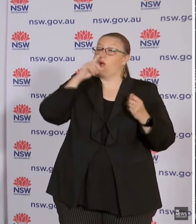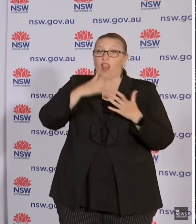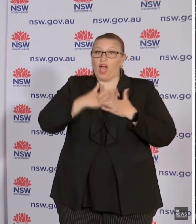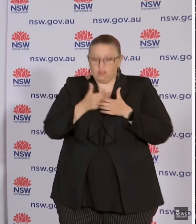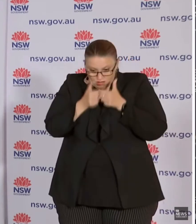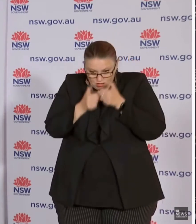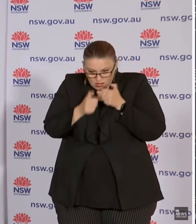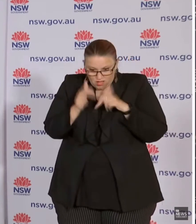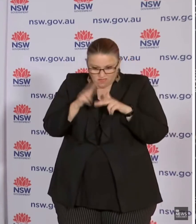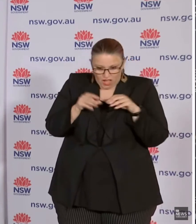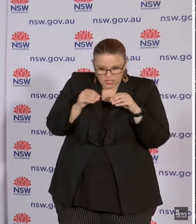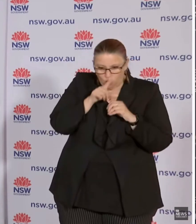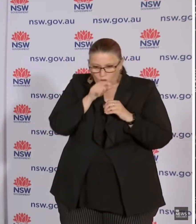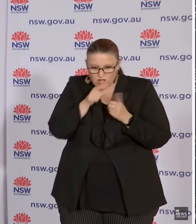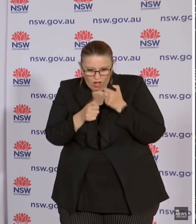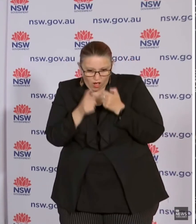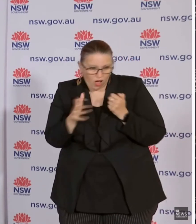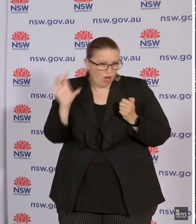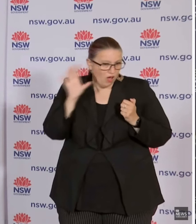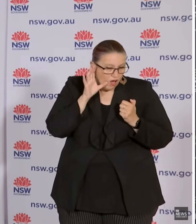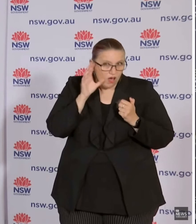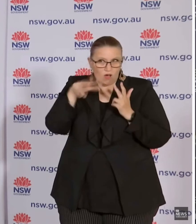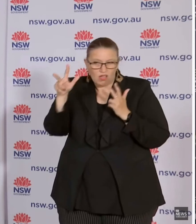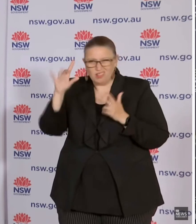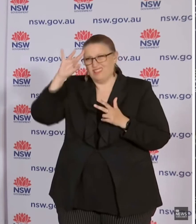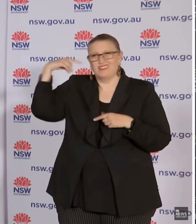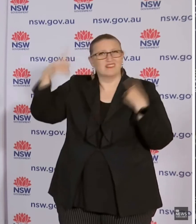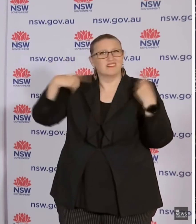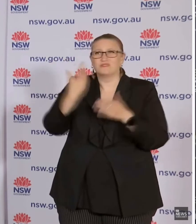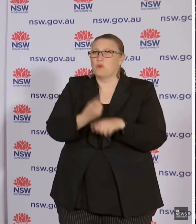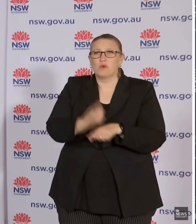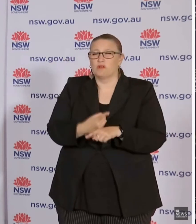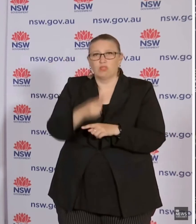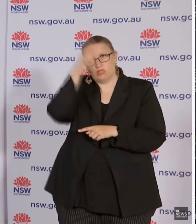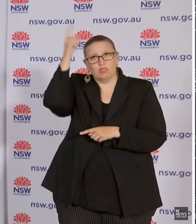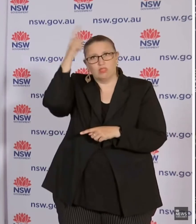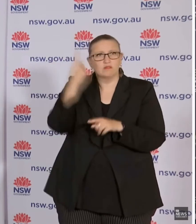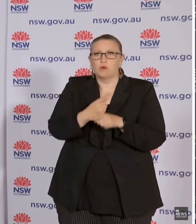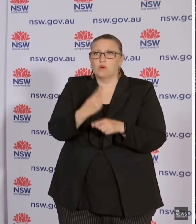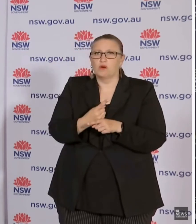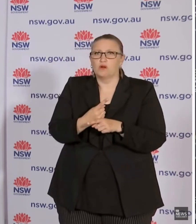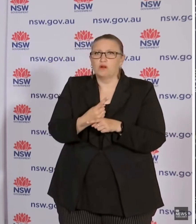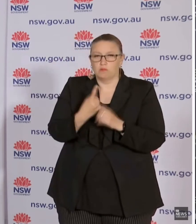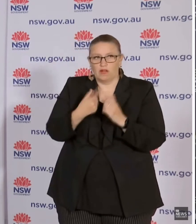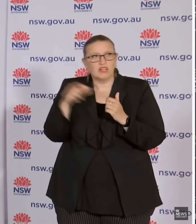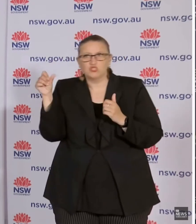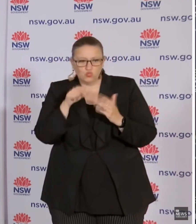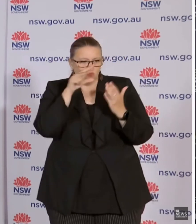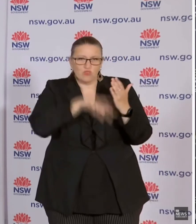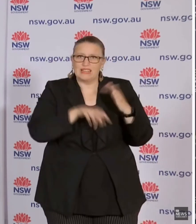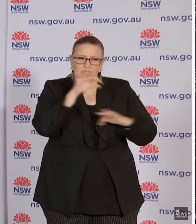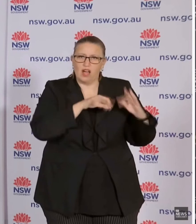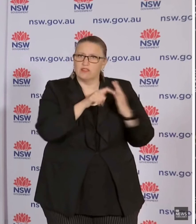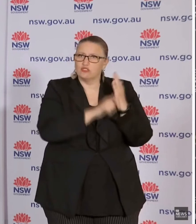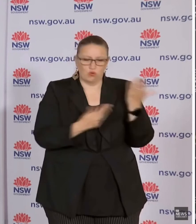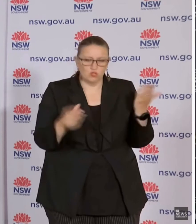social media and listening to people with crackpot ideas than you will have perhaps reading the scientific journals